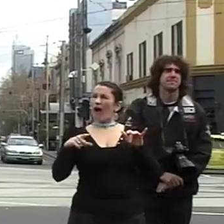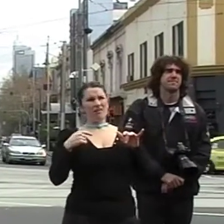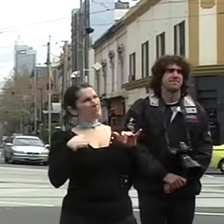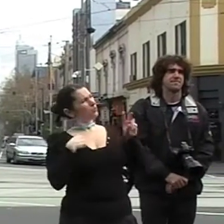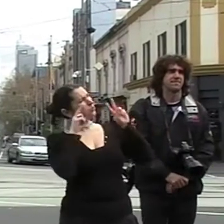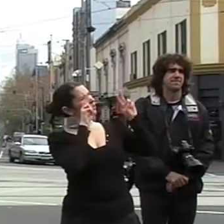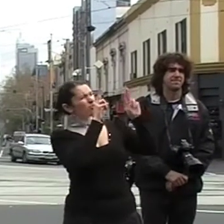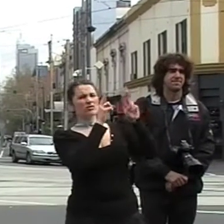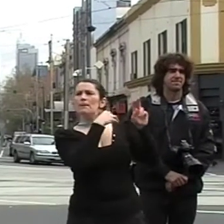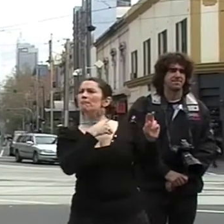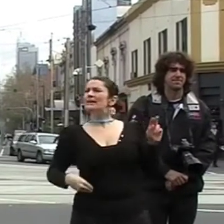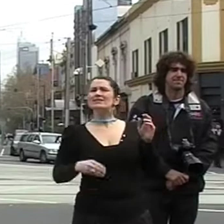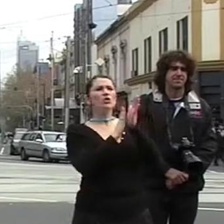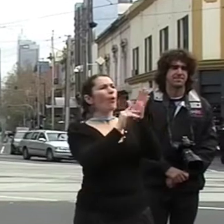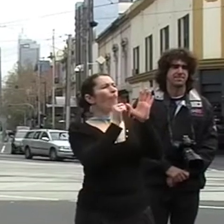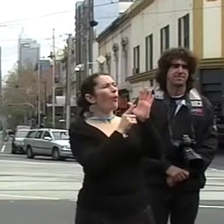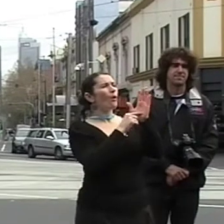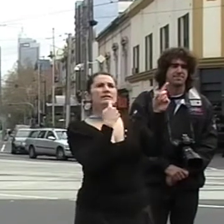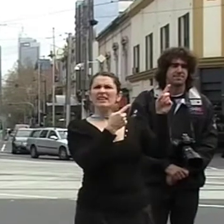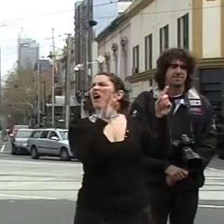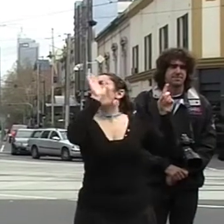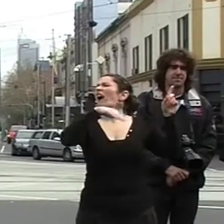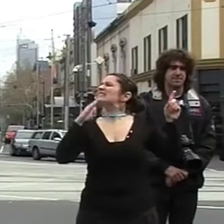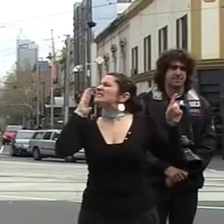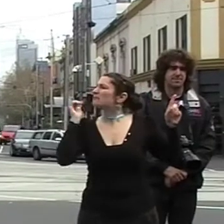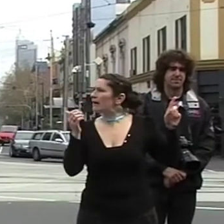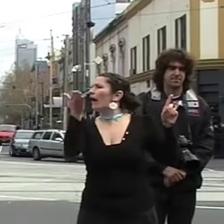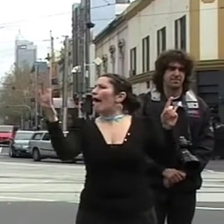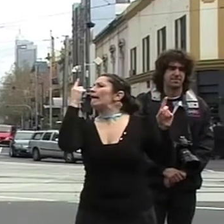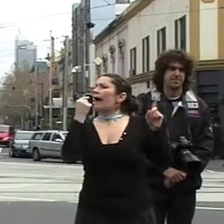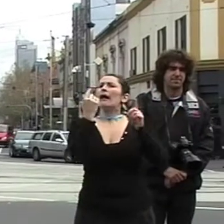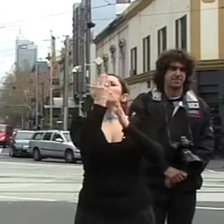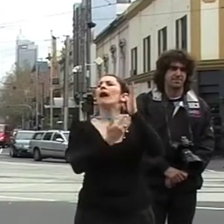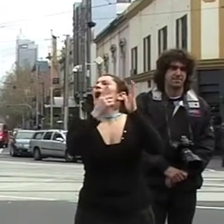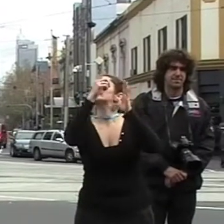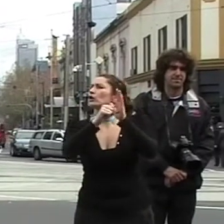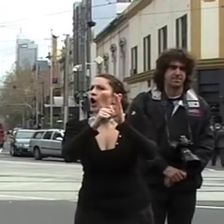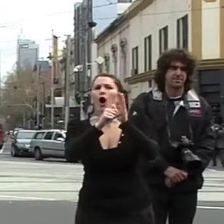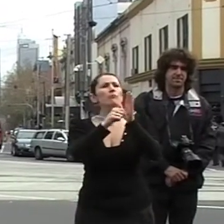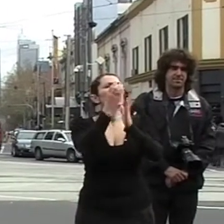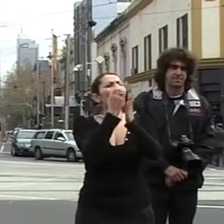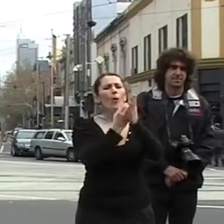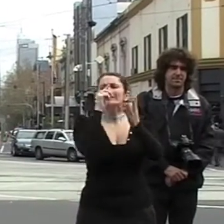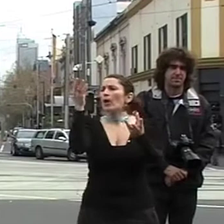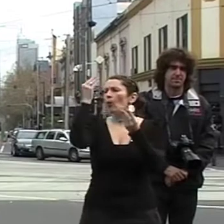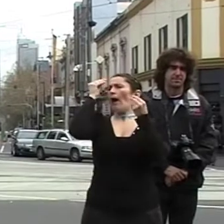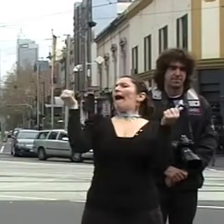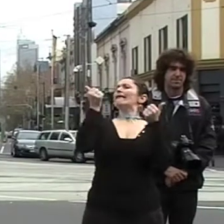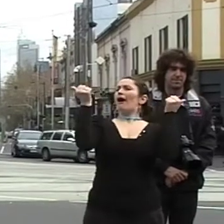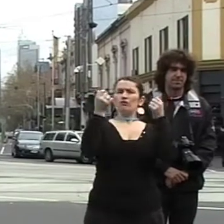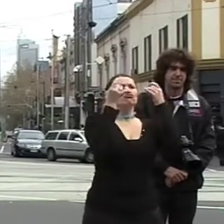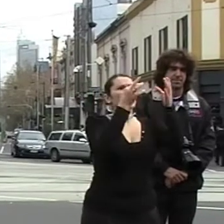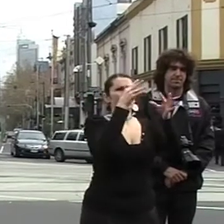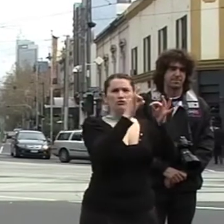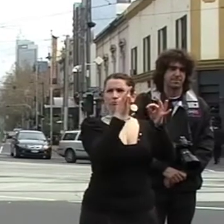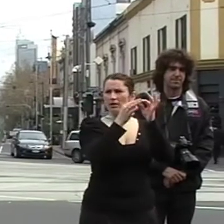think that Minister Hall could think that anyone could get a good enough grip on the language by studying